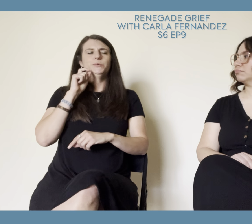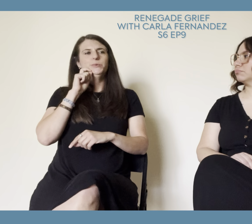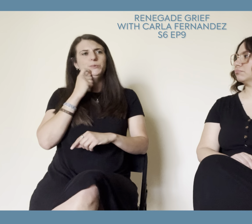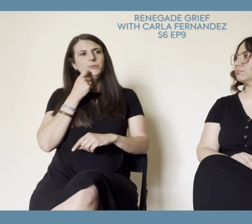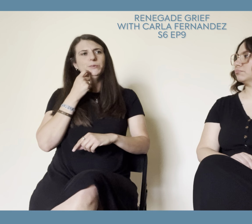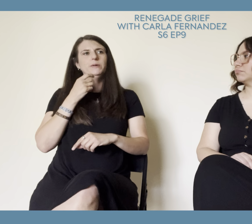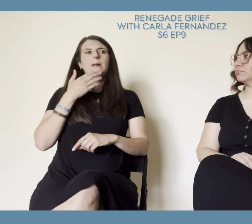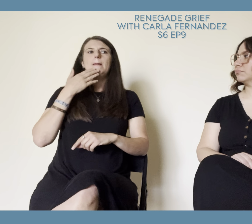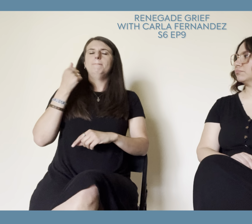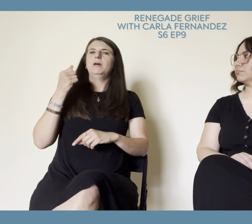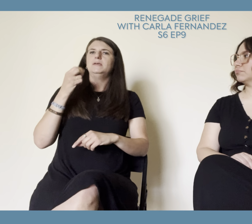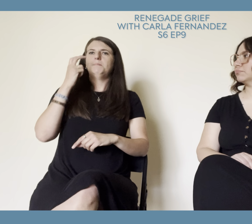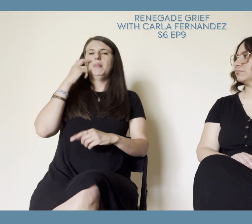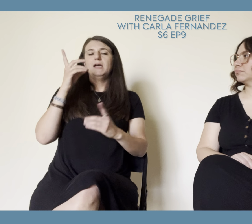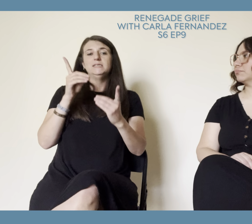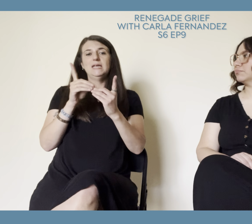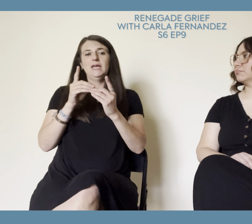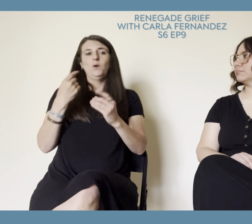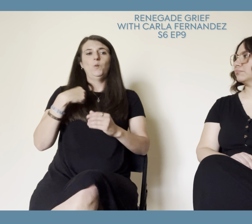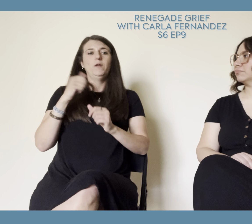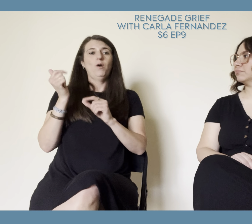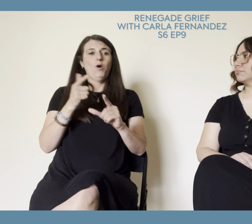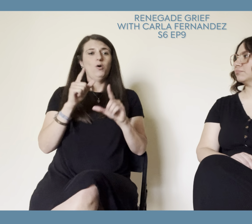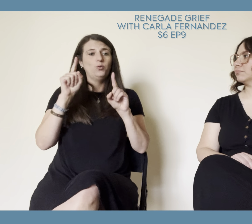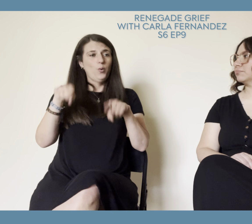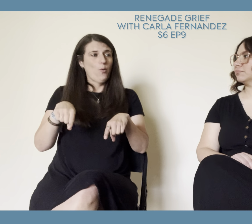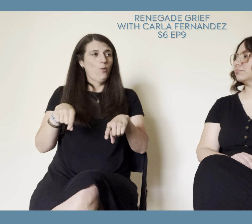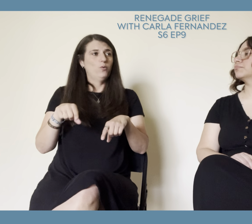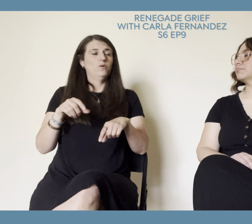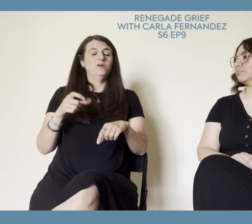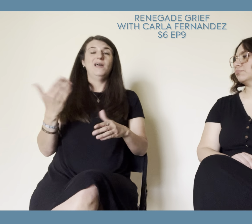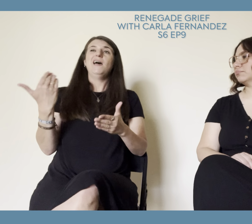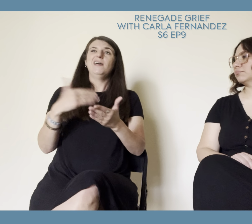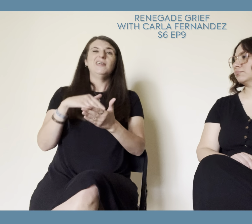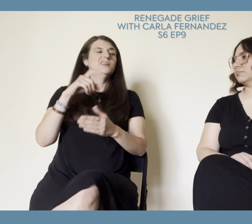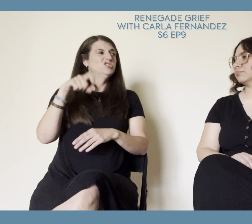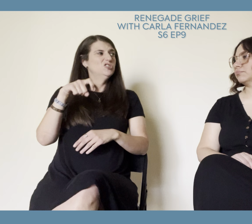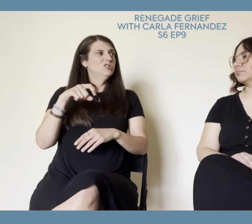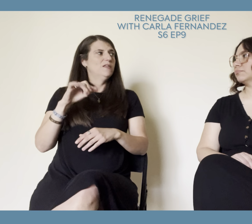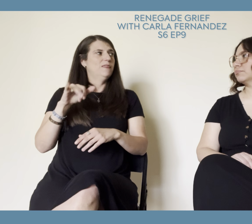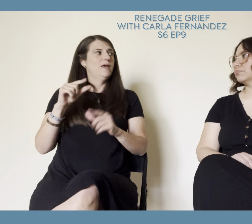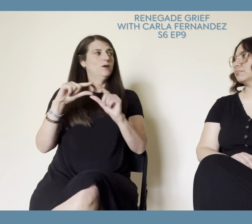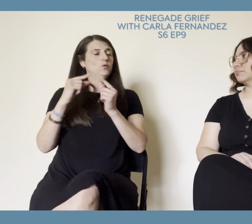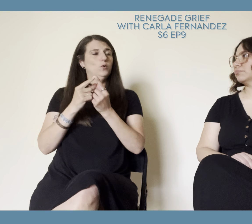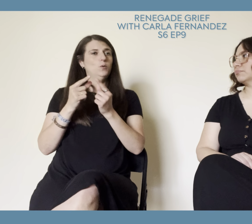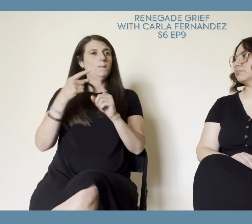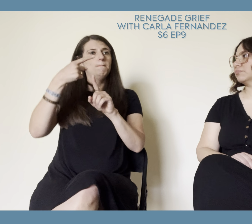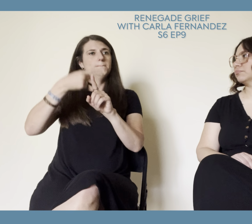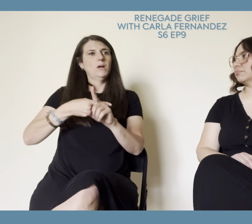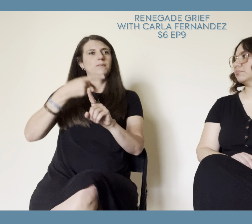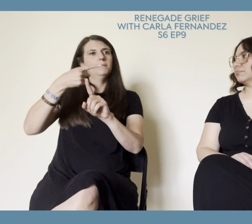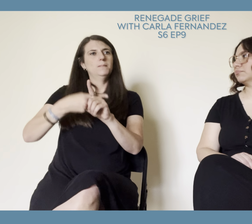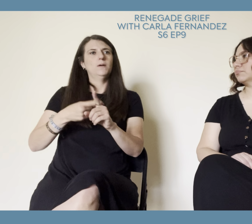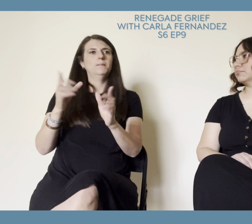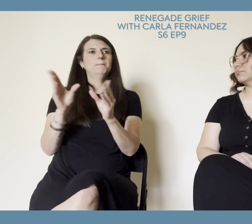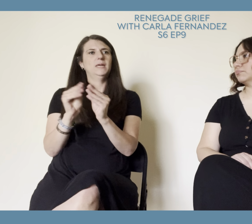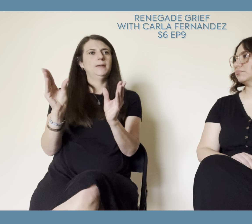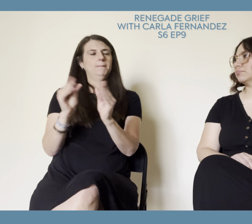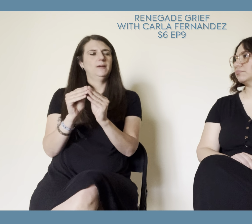date any of us had ever been on. We should do this again. So that group started to meet monthly. It's funny because over time the food became less